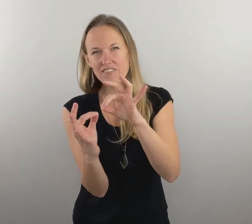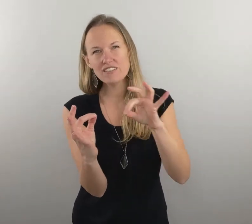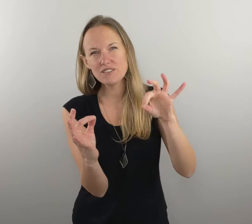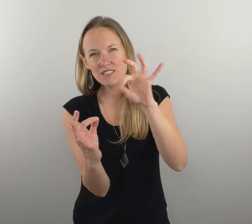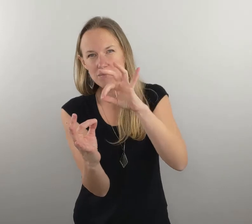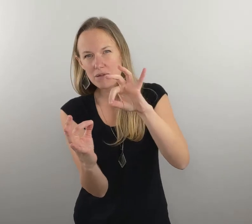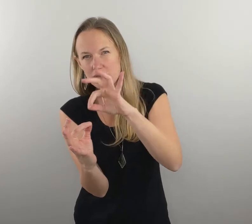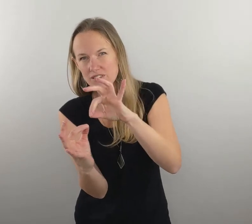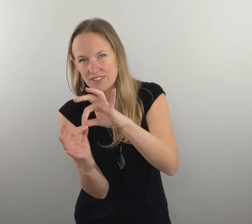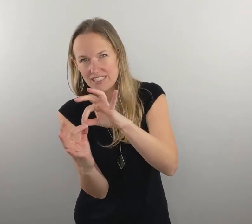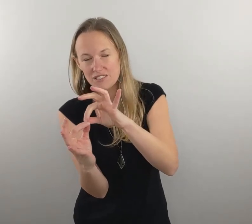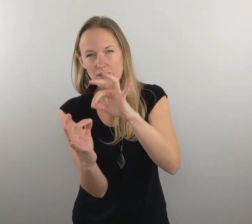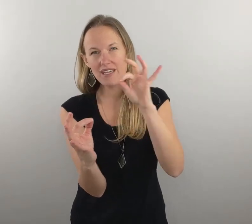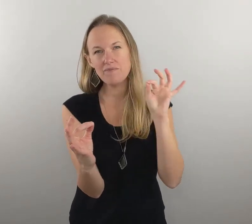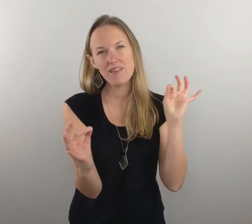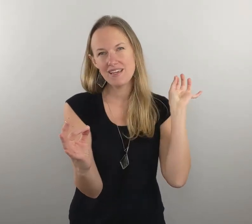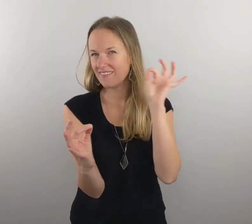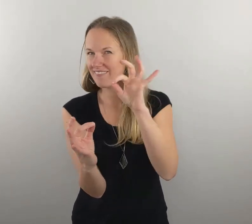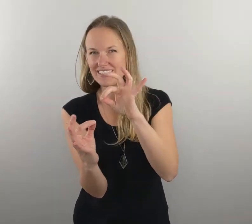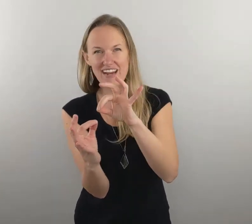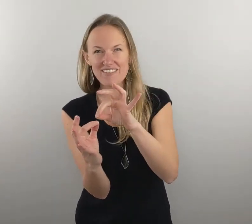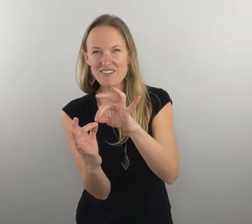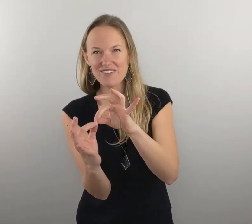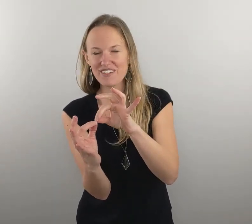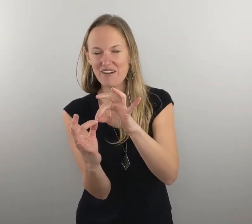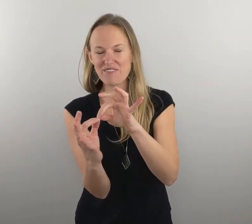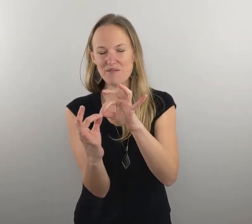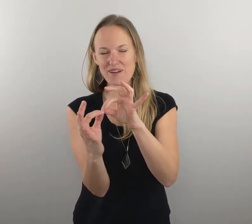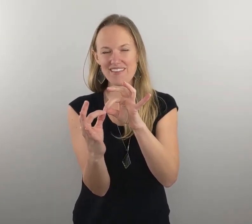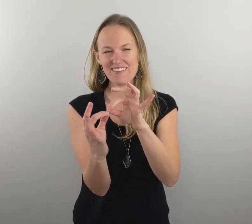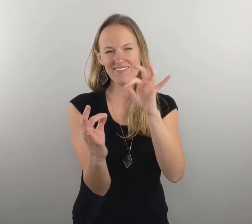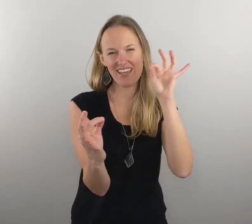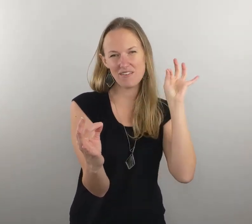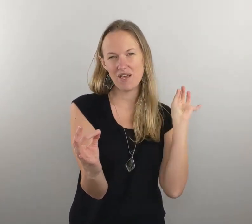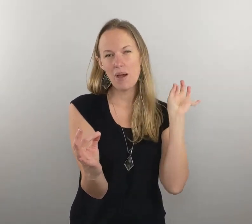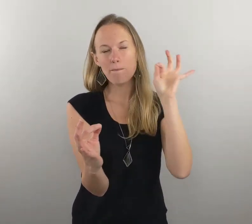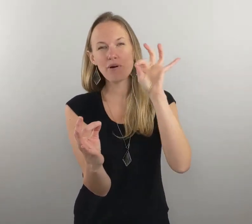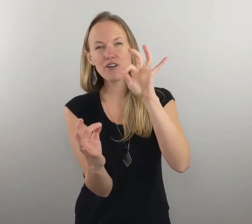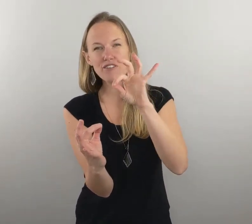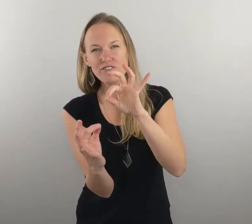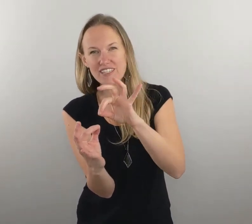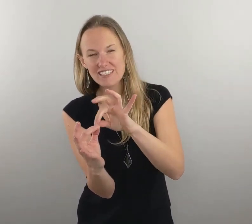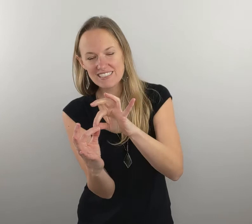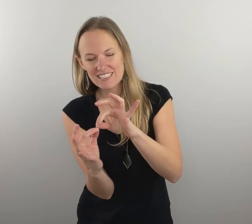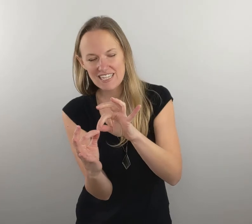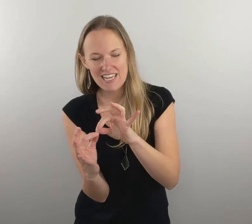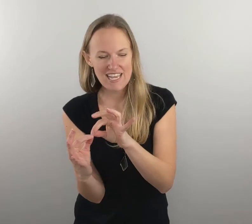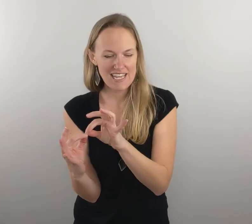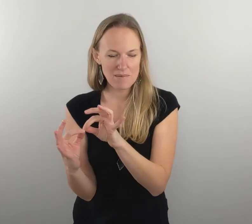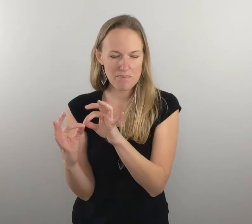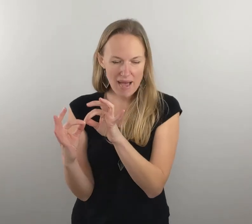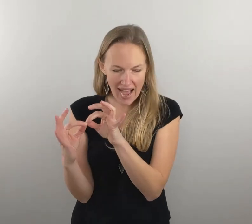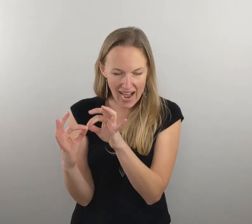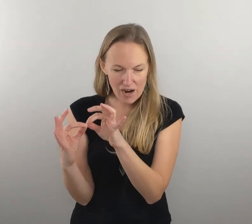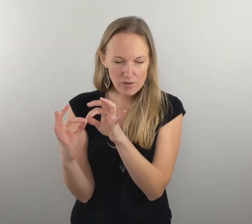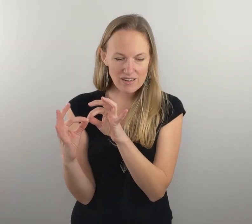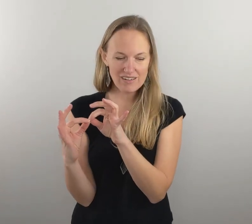also seen people do it this way, whatever you feel comfortable with. Okay? Perfect in power,